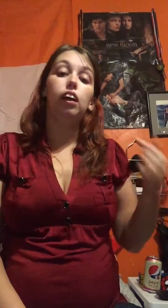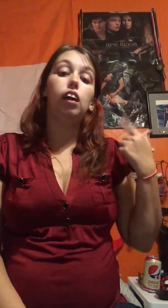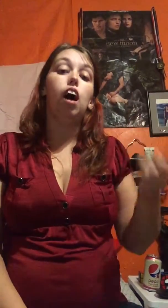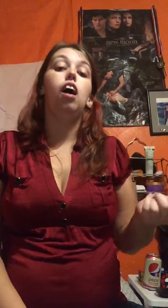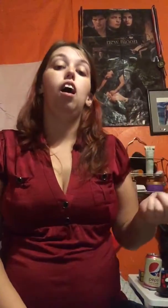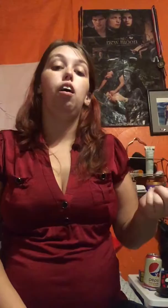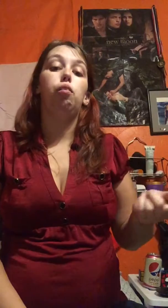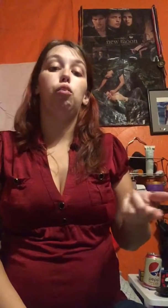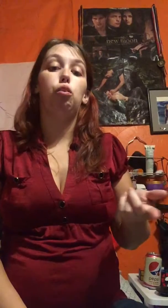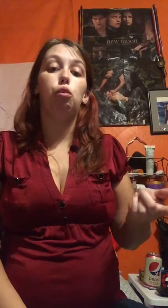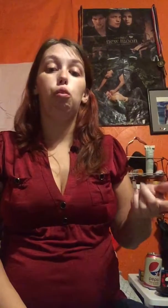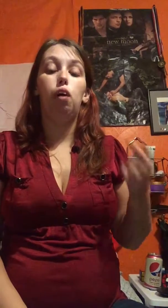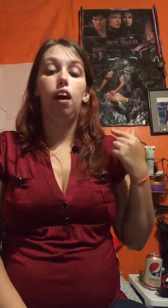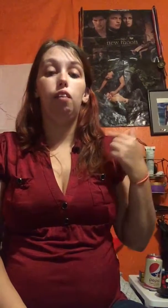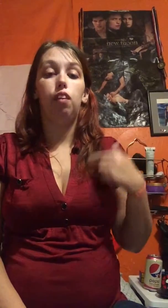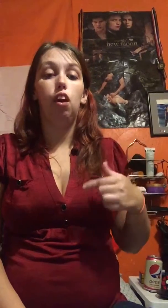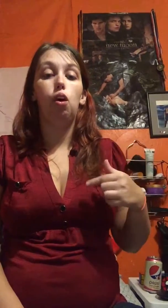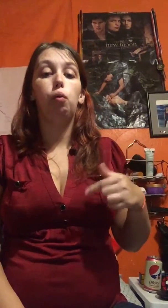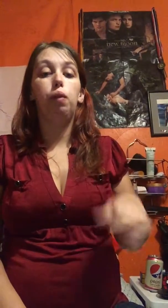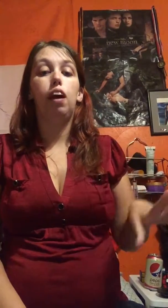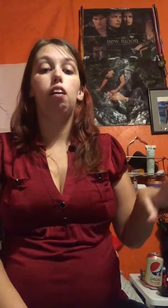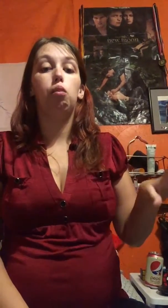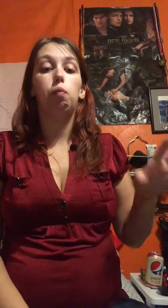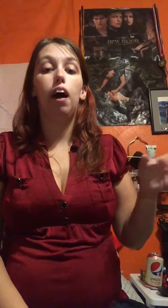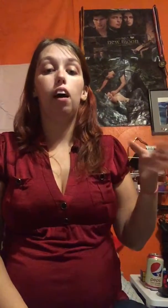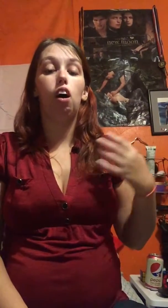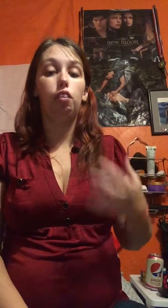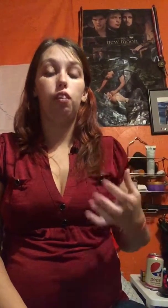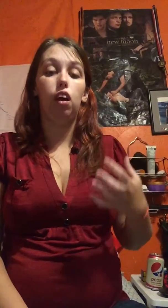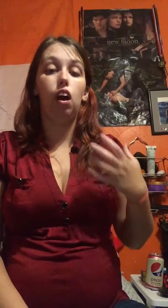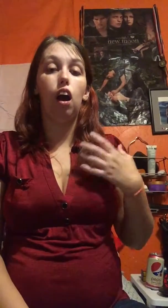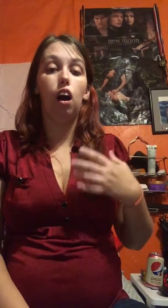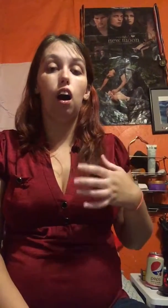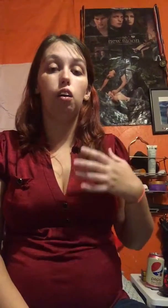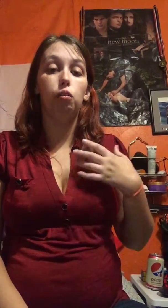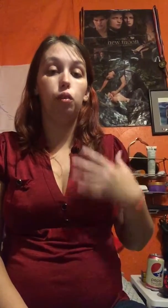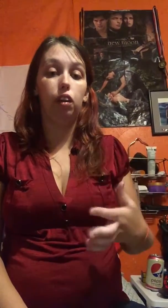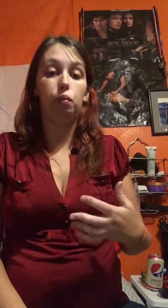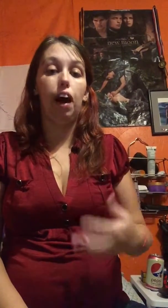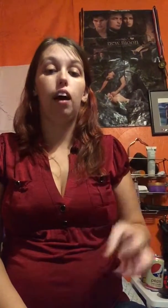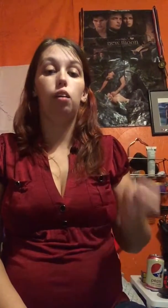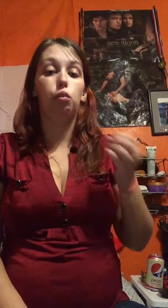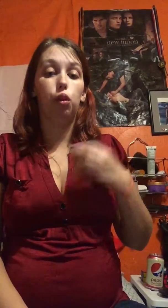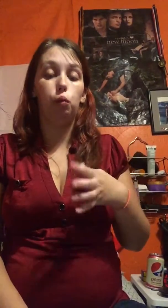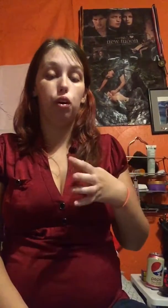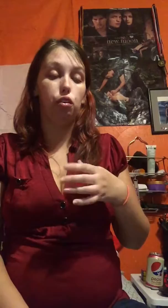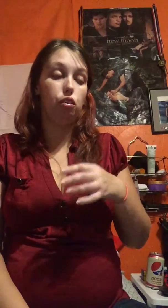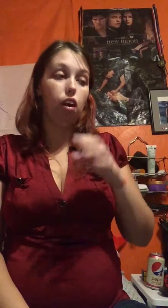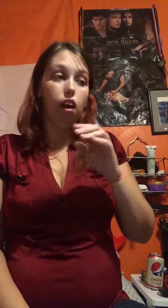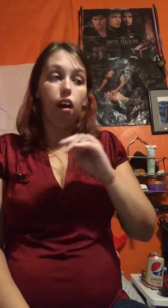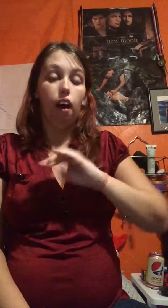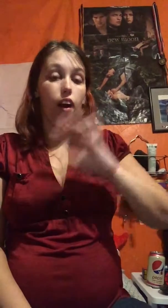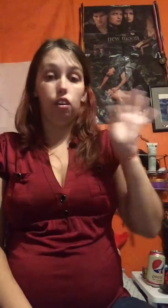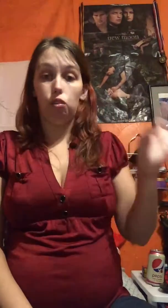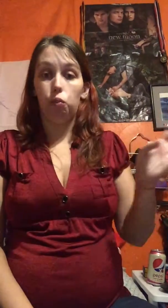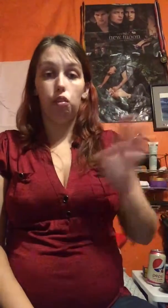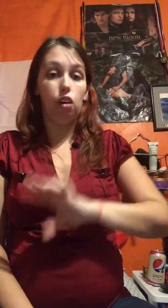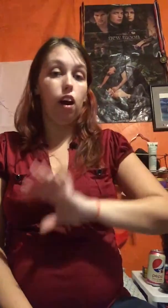did not do a video because my coughing got really bad, really worse, and I just was not